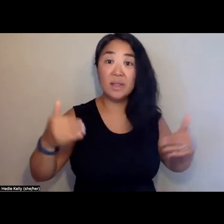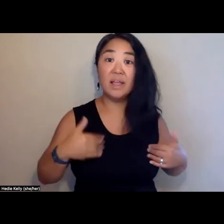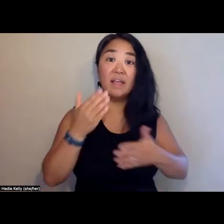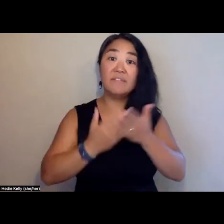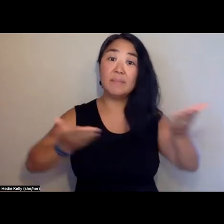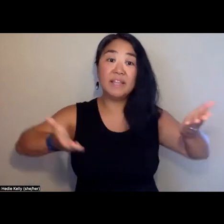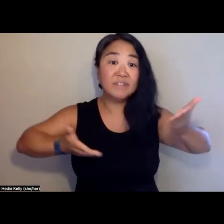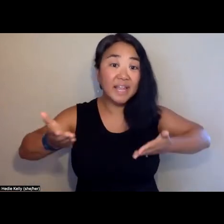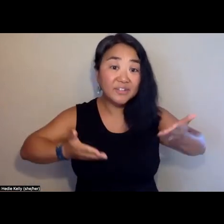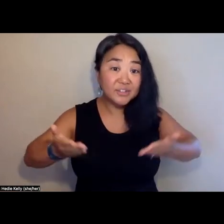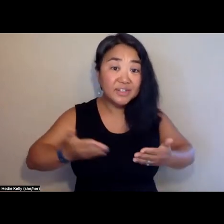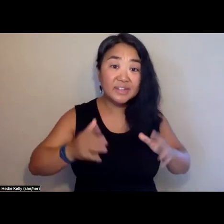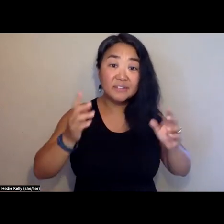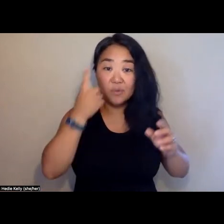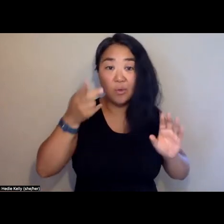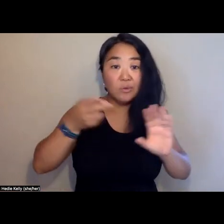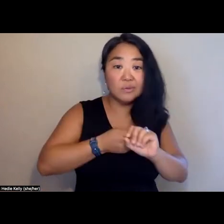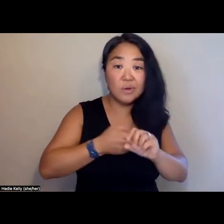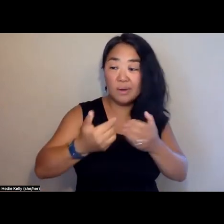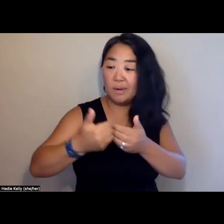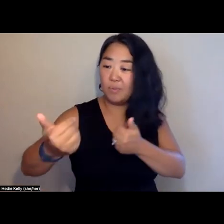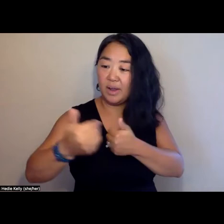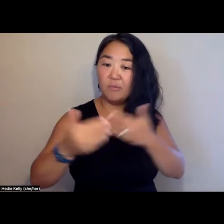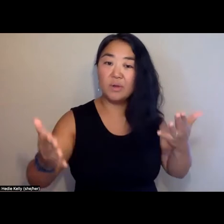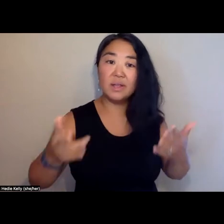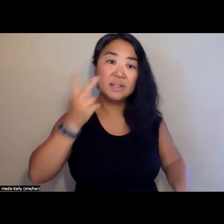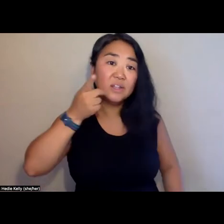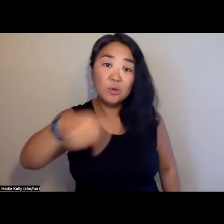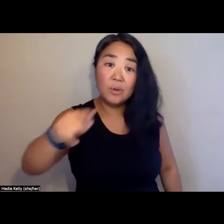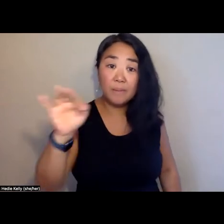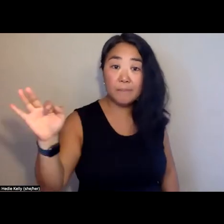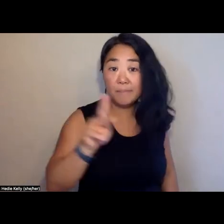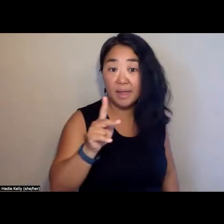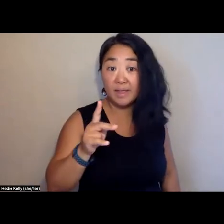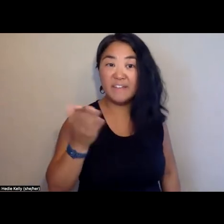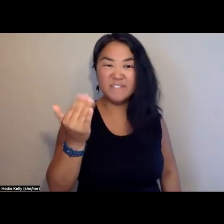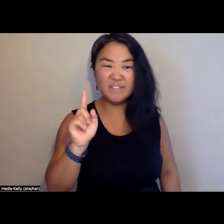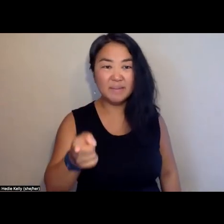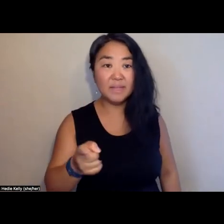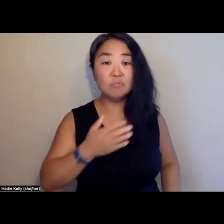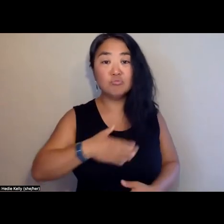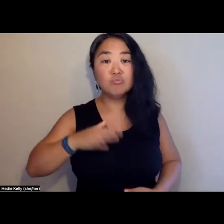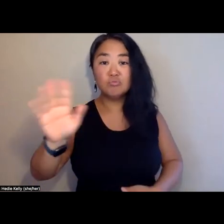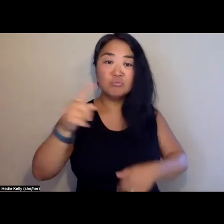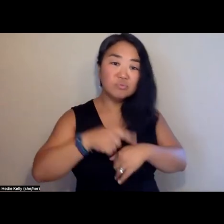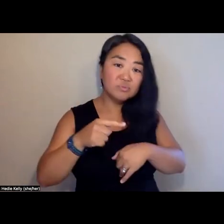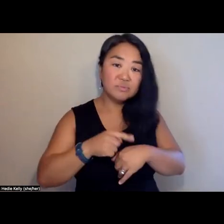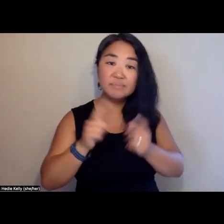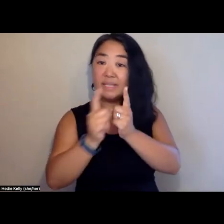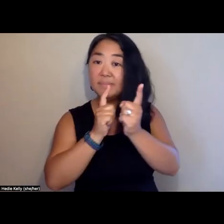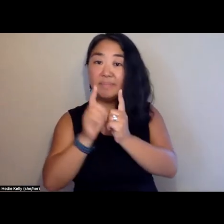to go to the breakout rooms, and we'll see you back here in about 15 minutes. Enjoy your time meeting your